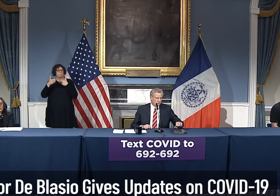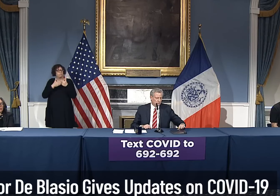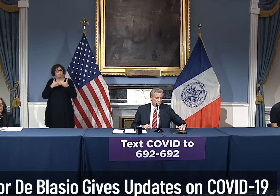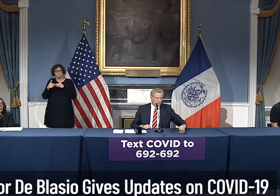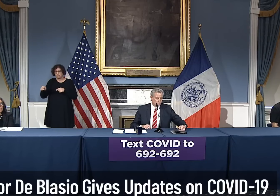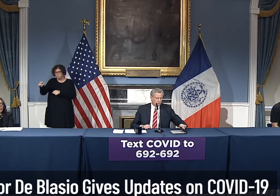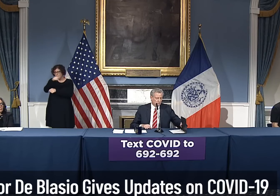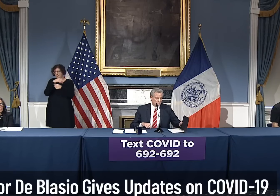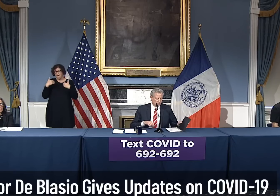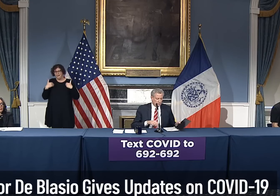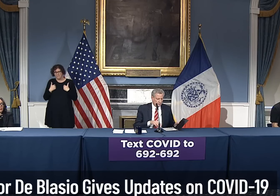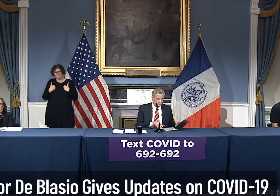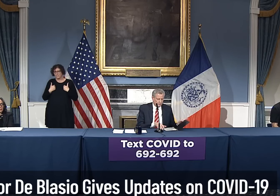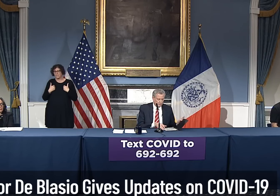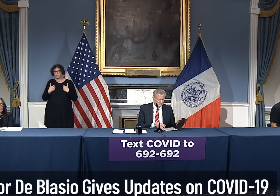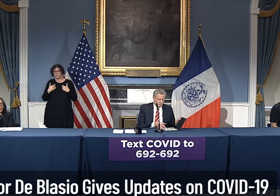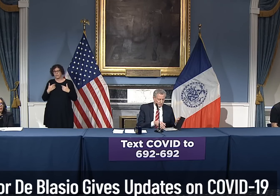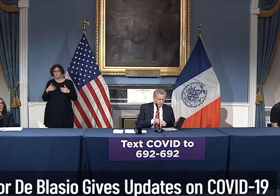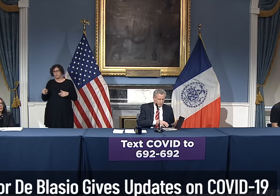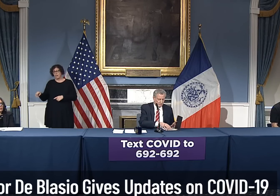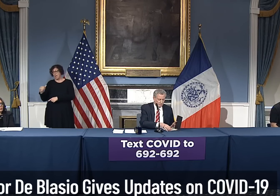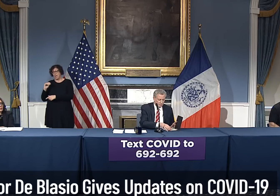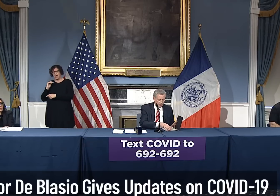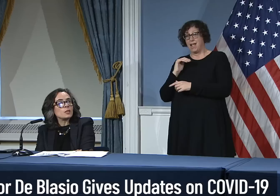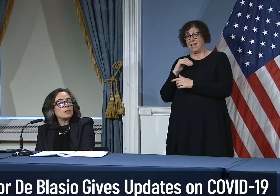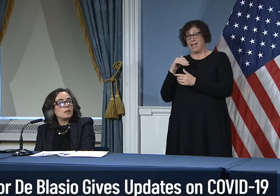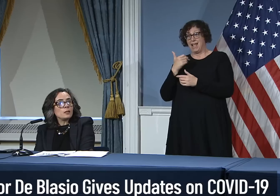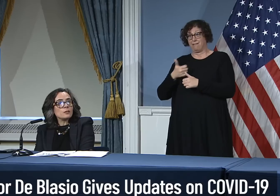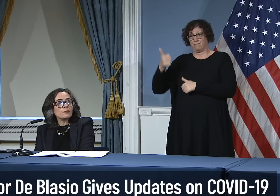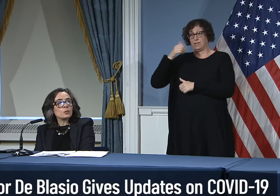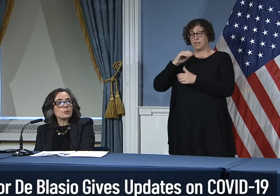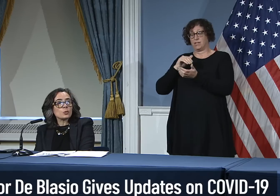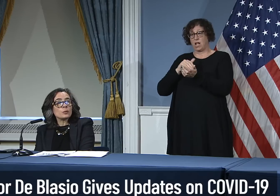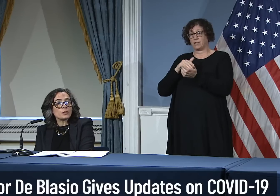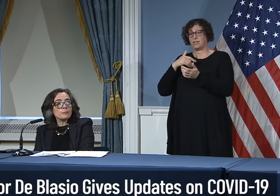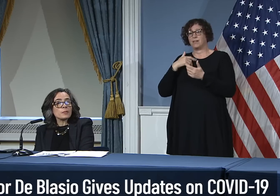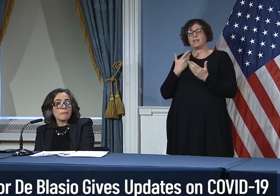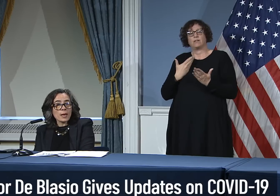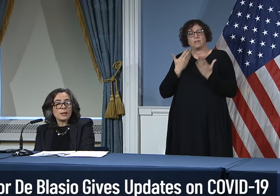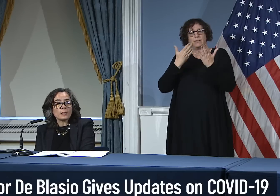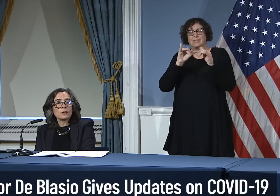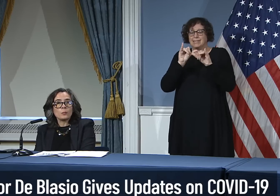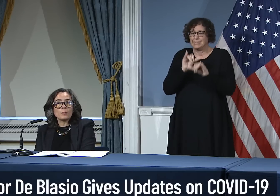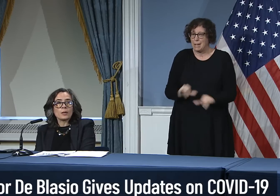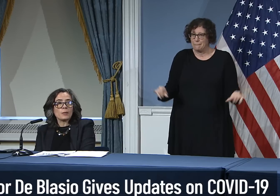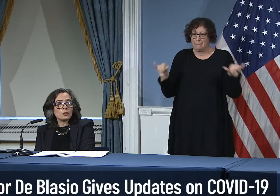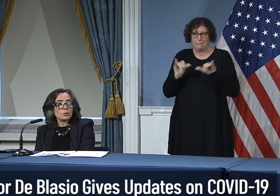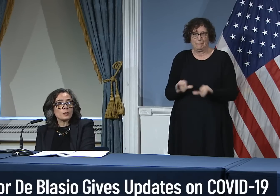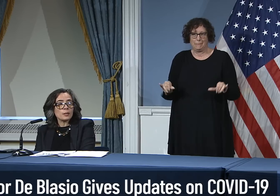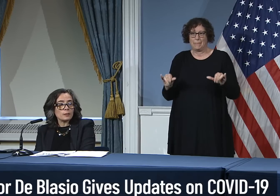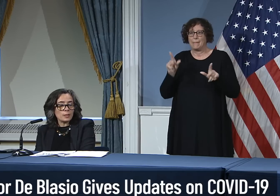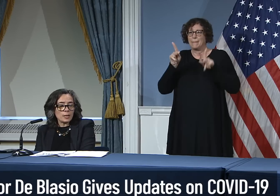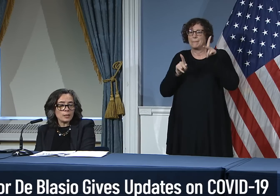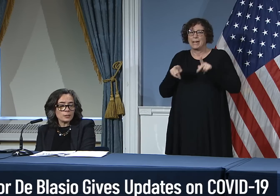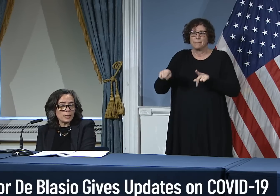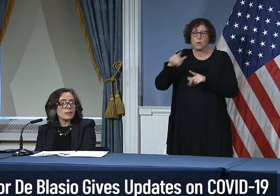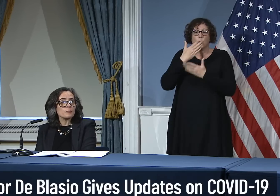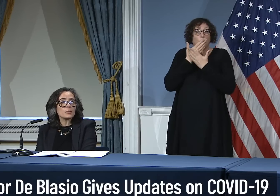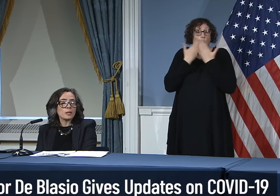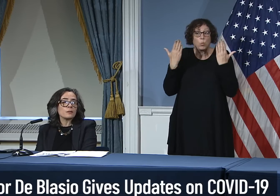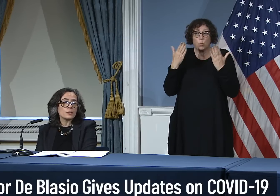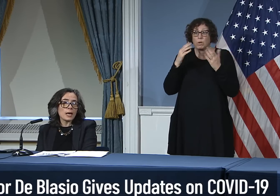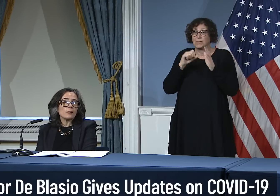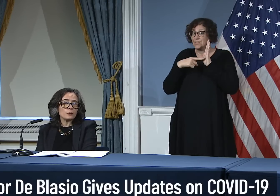the same. We're not going to be testing asymptomatic individuals. Individuals who are symptomatic, we want to make sure that they